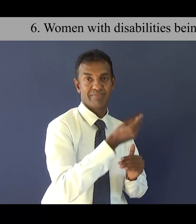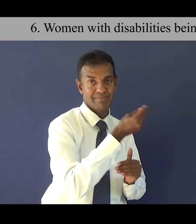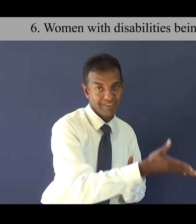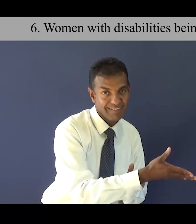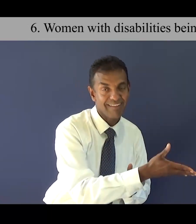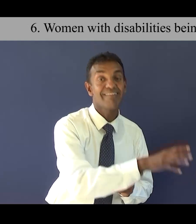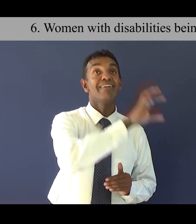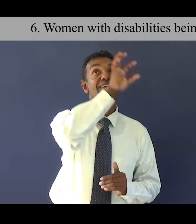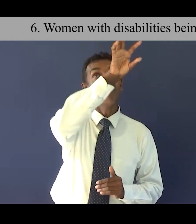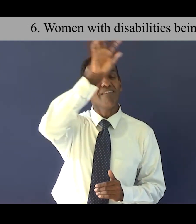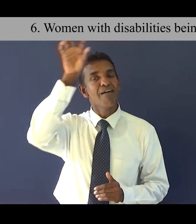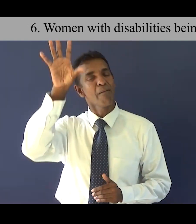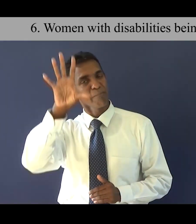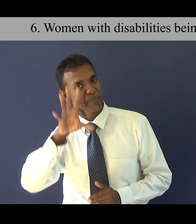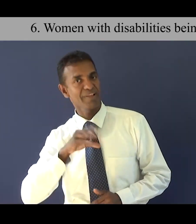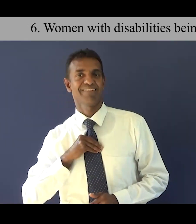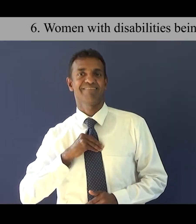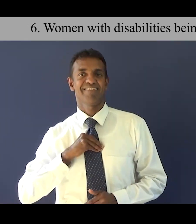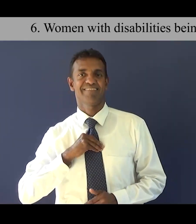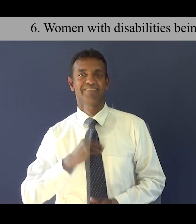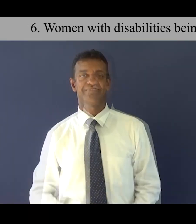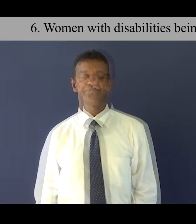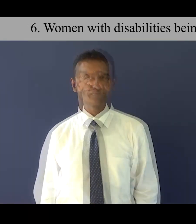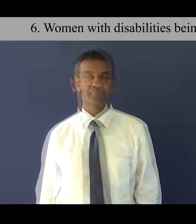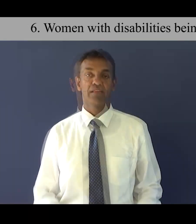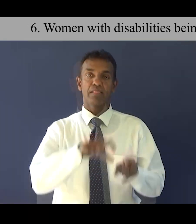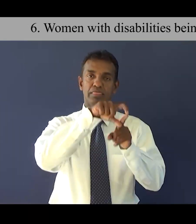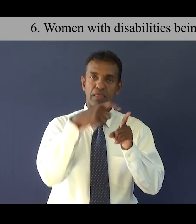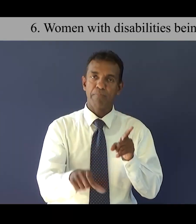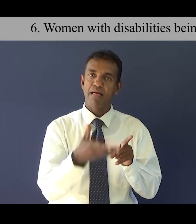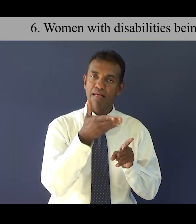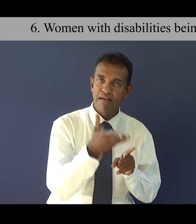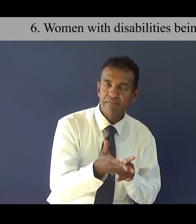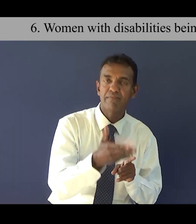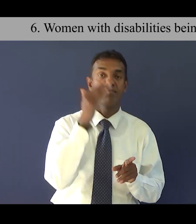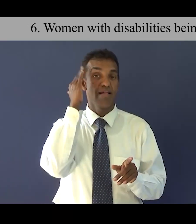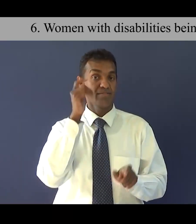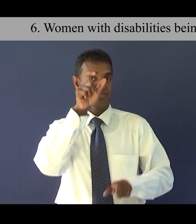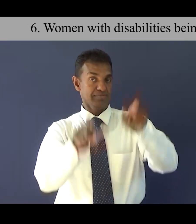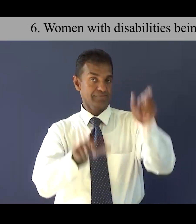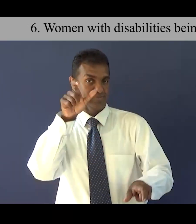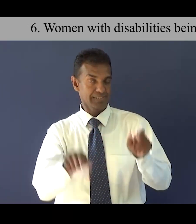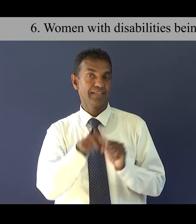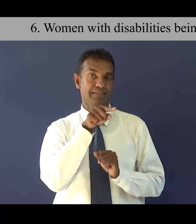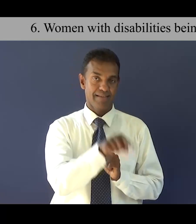Countries will work to make sure that disabled women and girls have